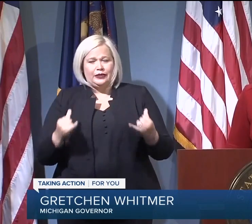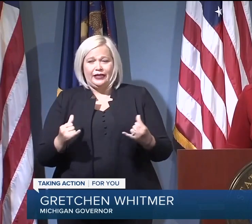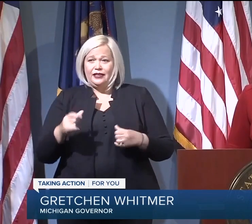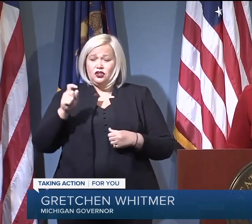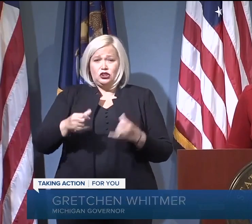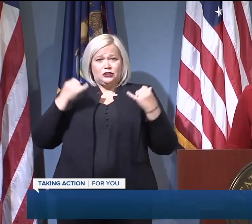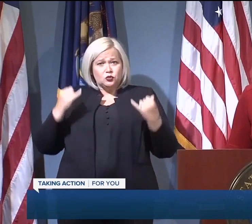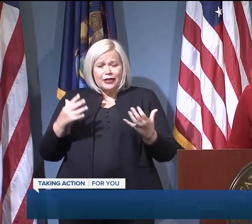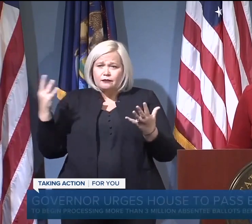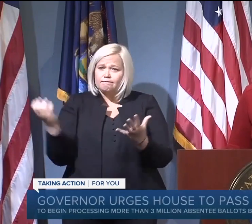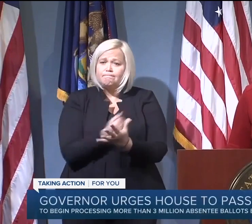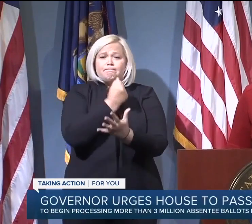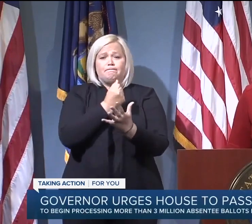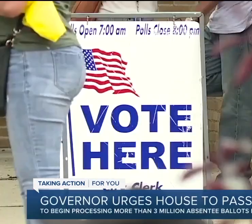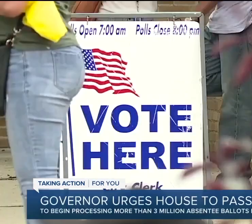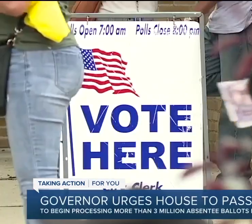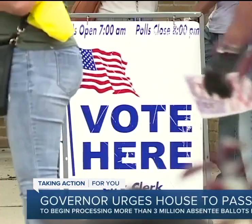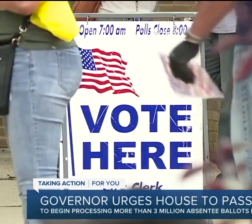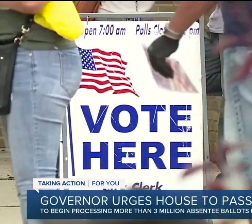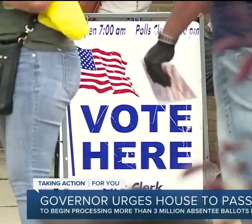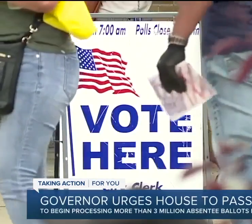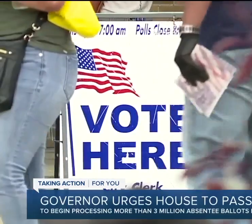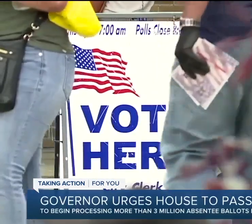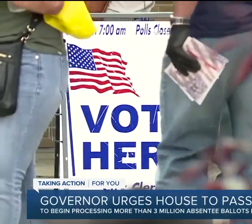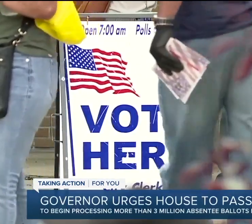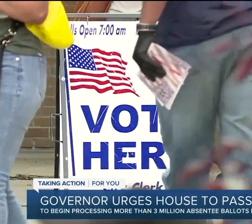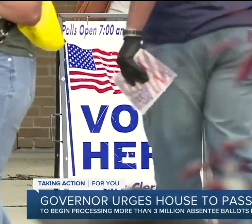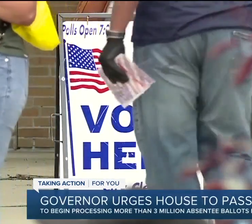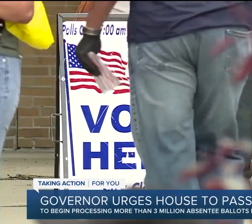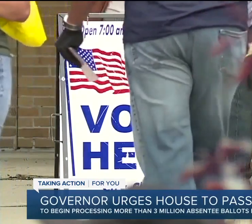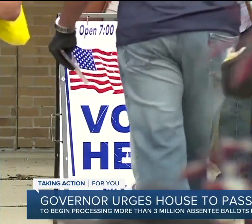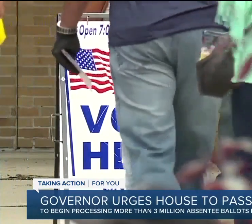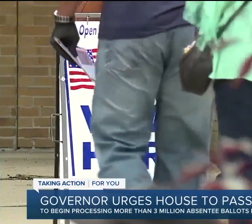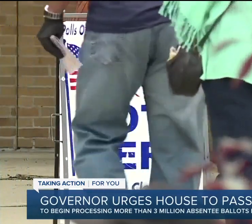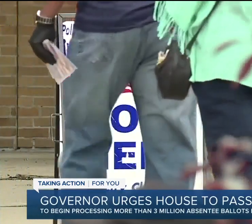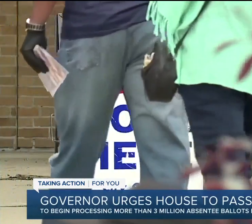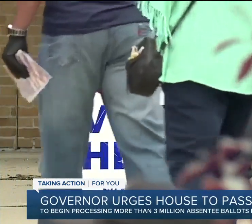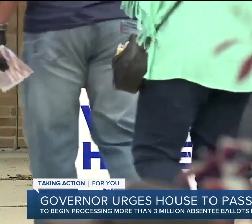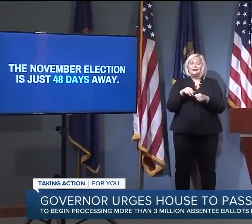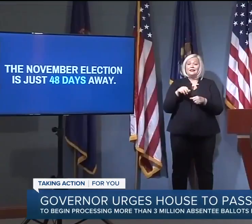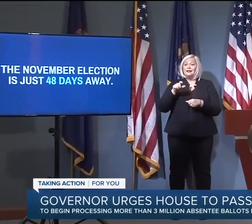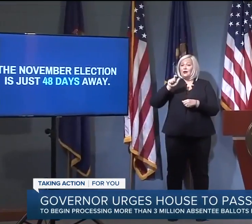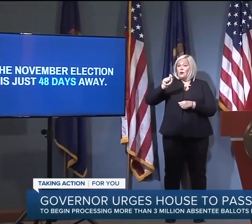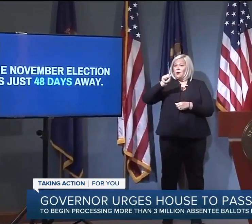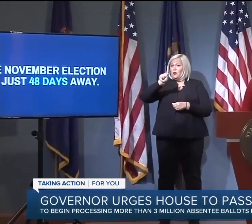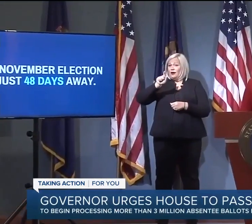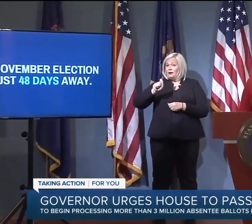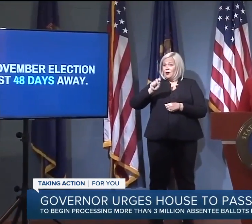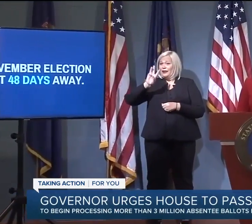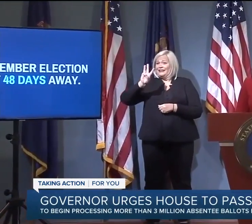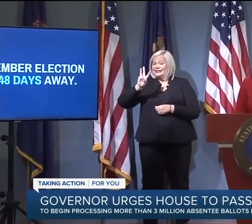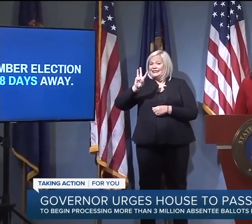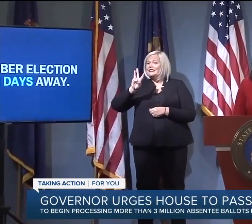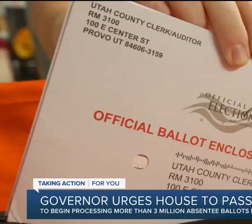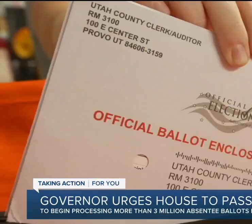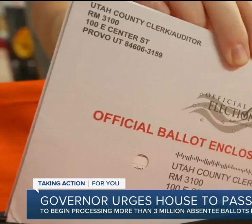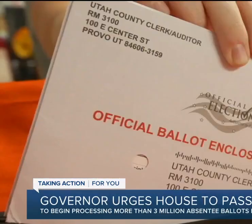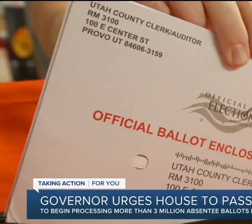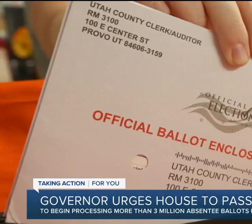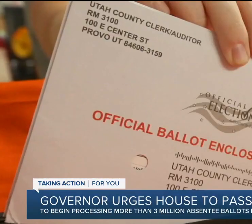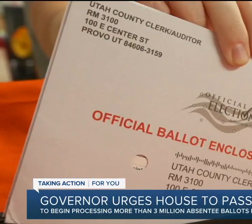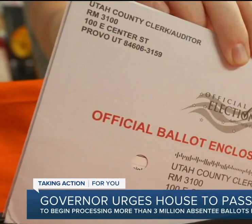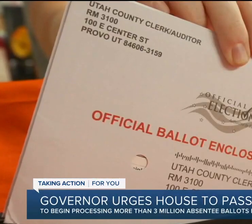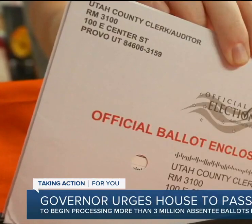is the day to have a plan for voting. With just 48 days till November 3rd's election, Michigan Governor Gretchen Whitmer urging those